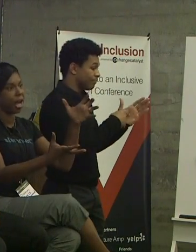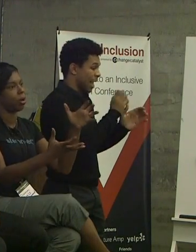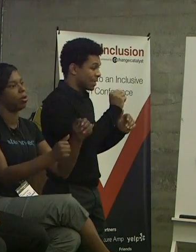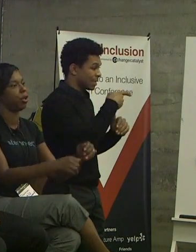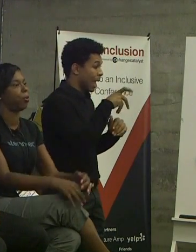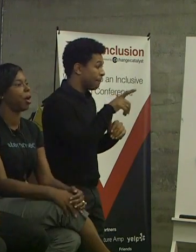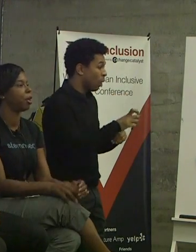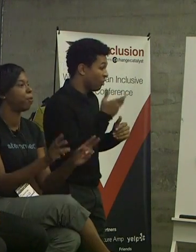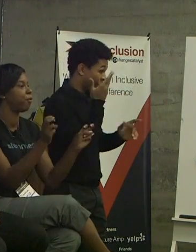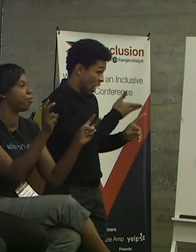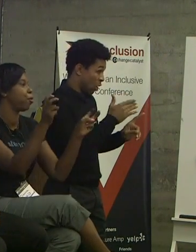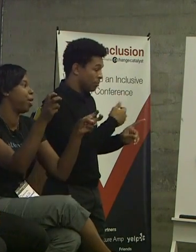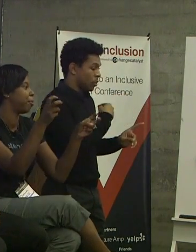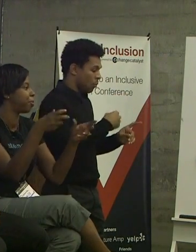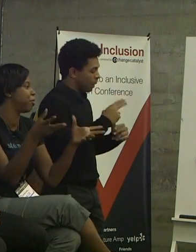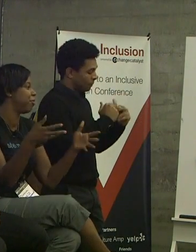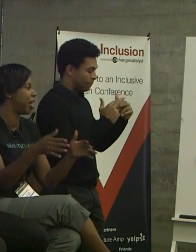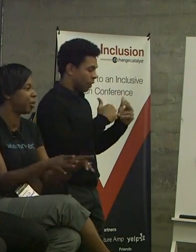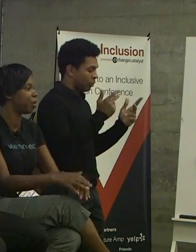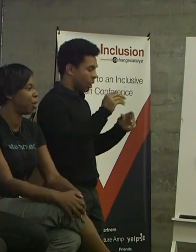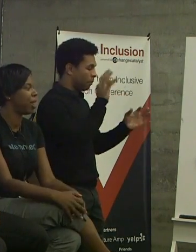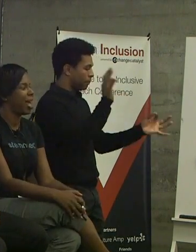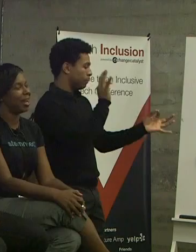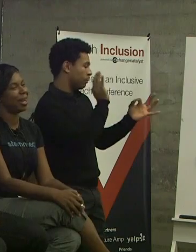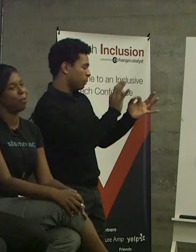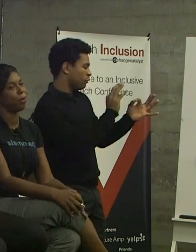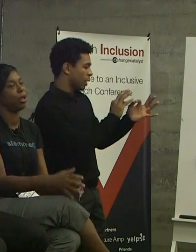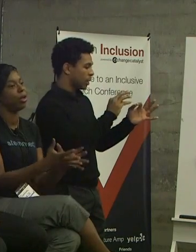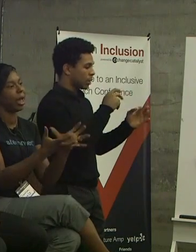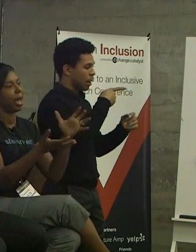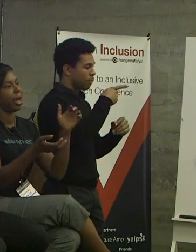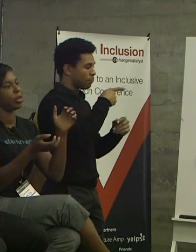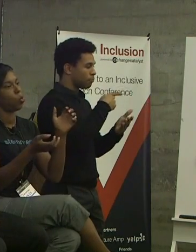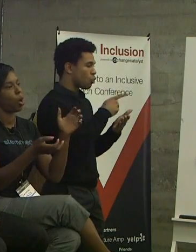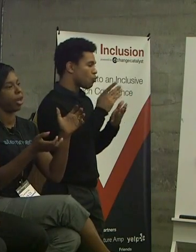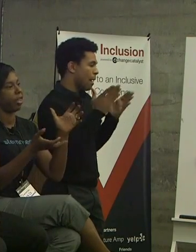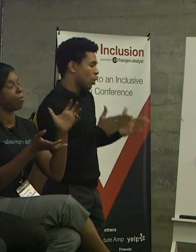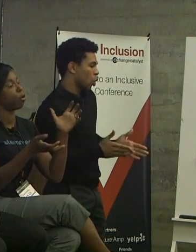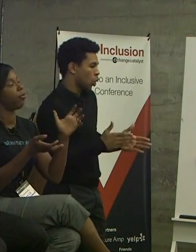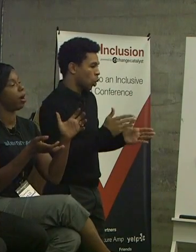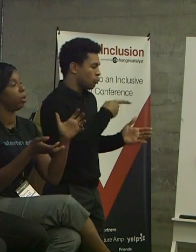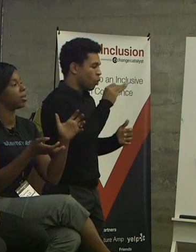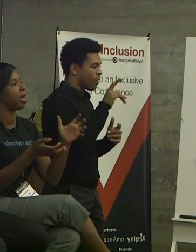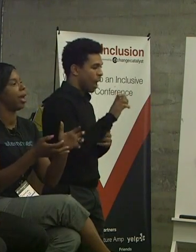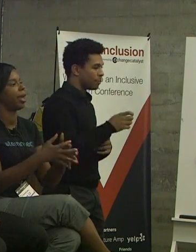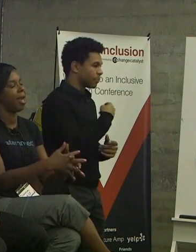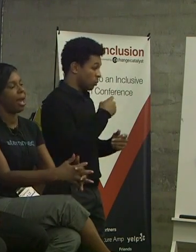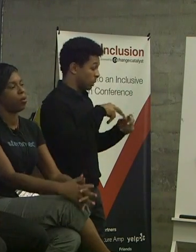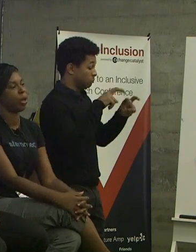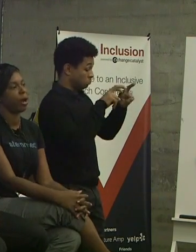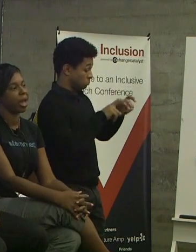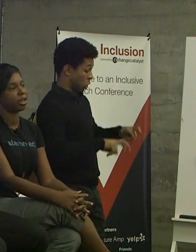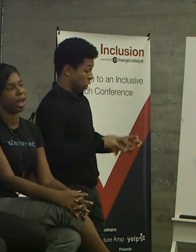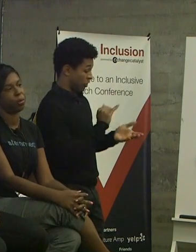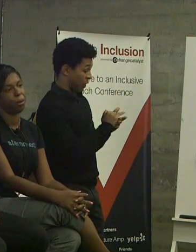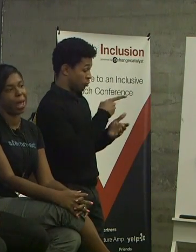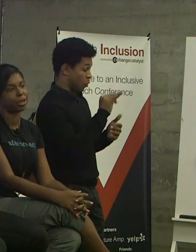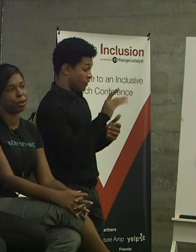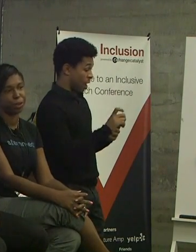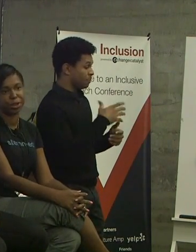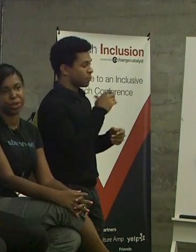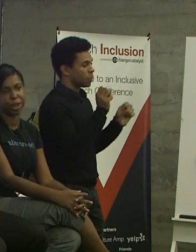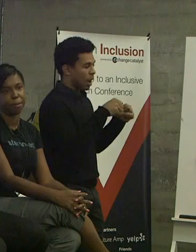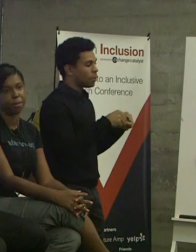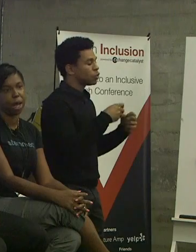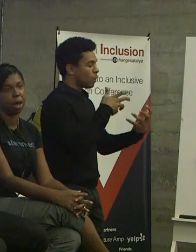a profile. We call it the perfect programmer profiler. But we look at what that profile looks like, and we are actually able to